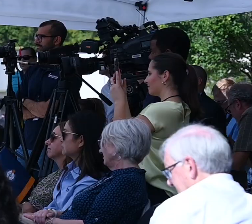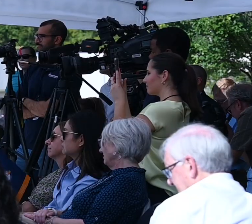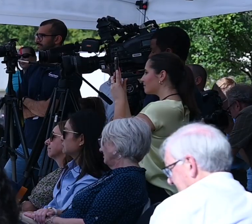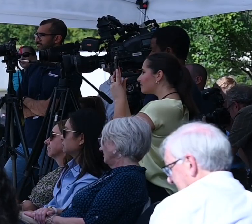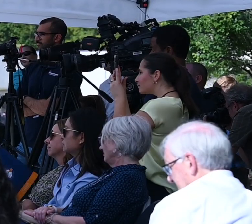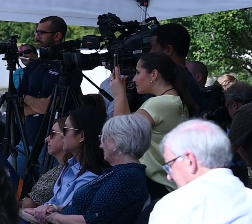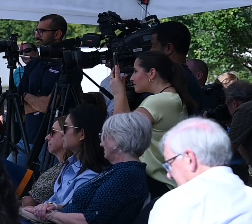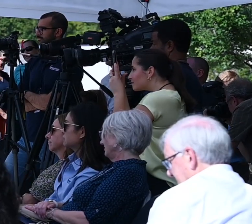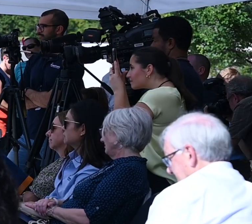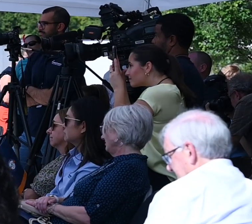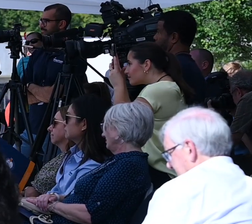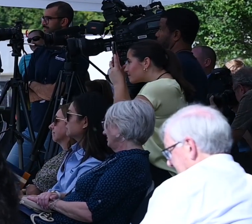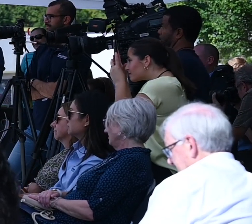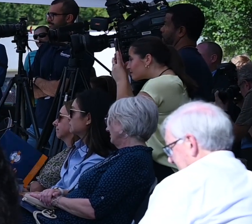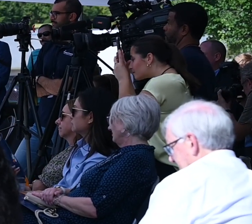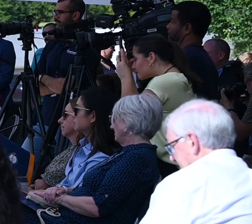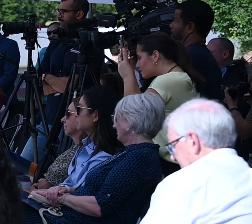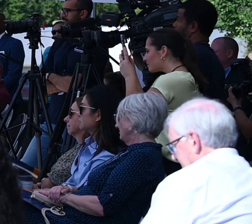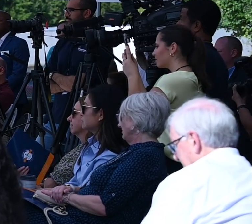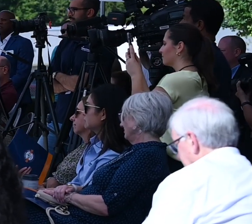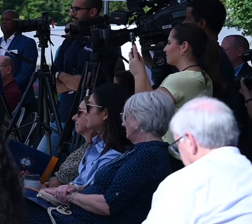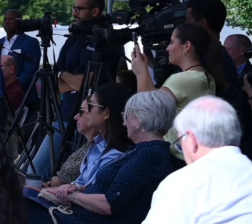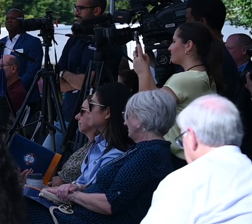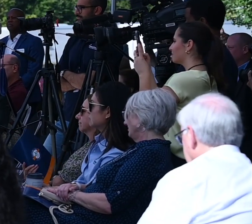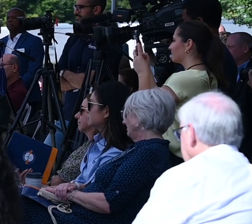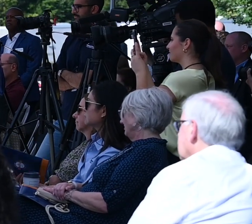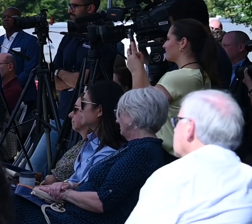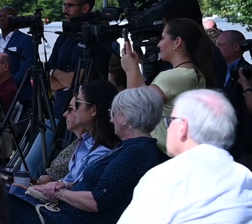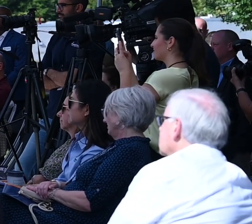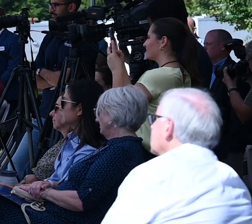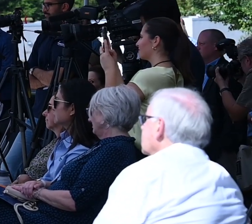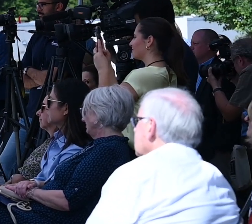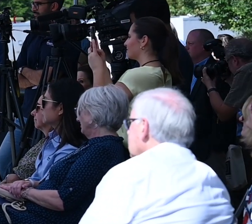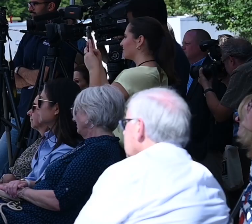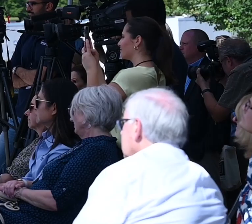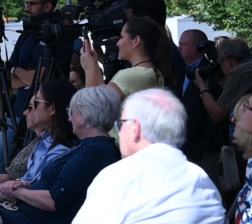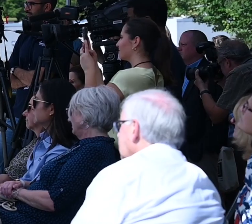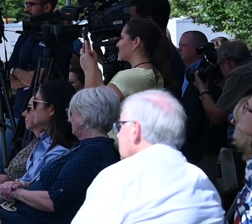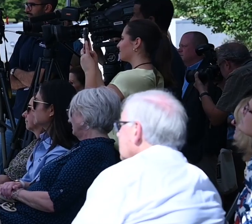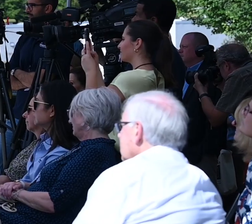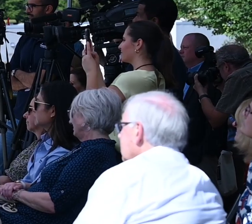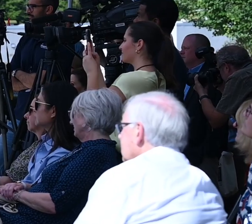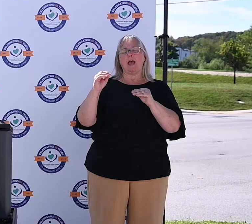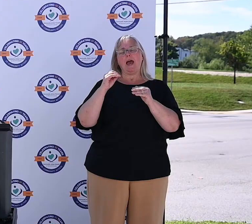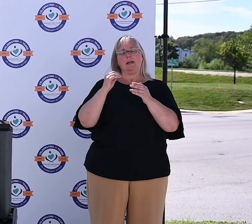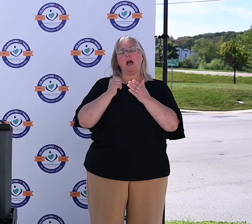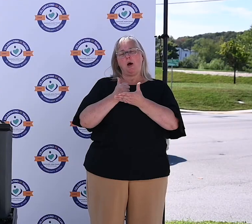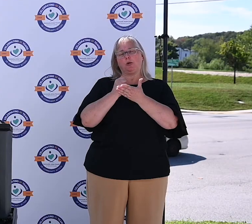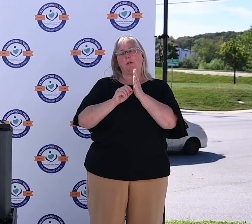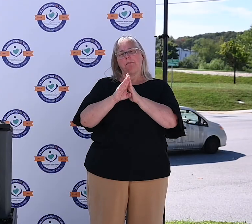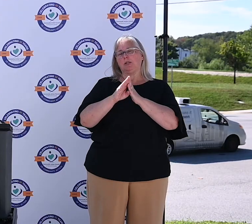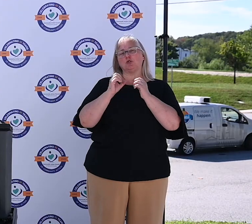early childhood education program, giving her peace of mind to remain stably employed and helping her build a stronger future.